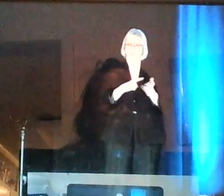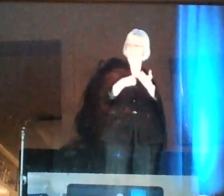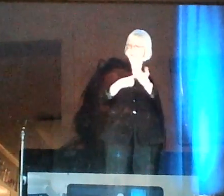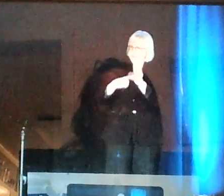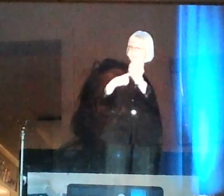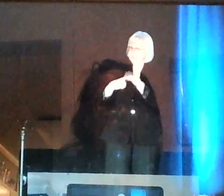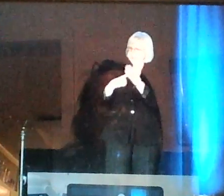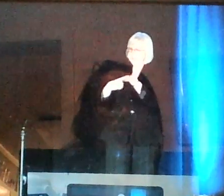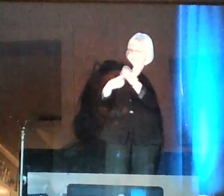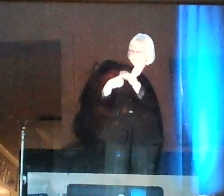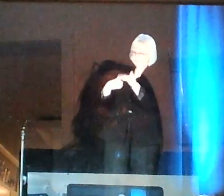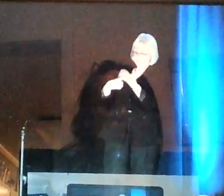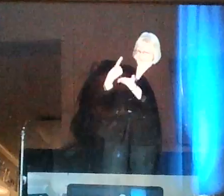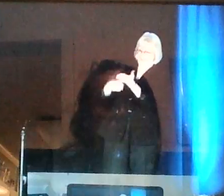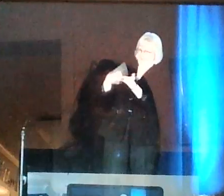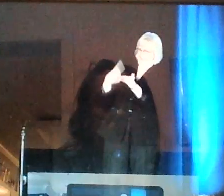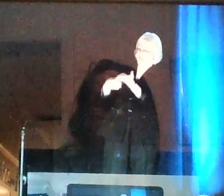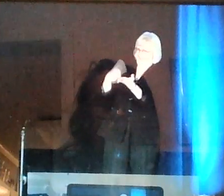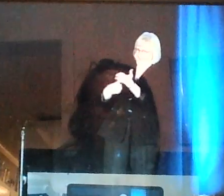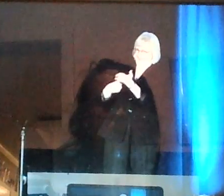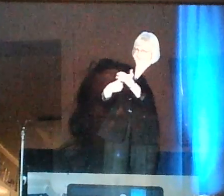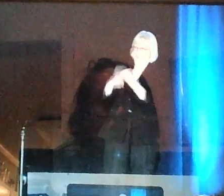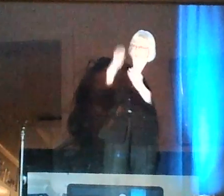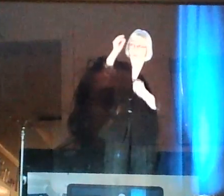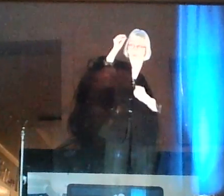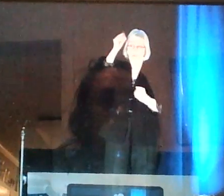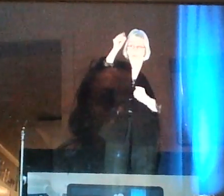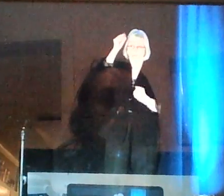like sharing with the other interpreters and discussing.